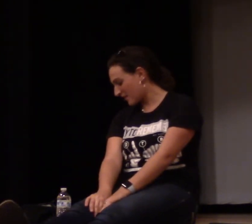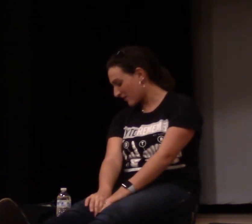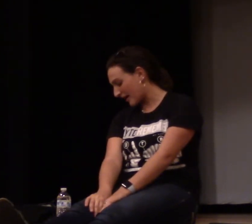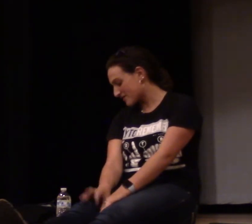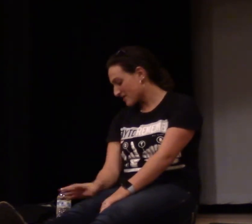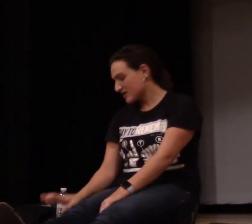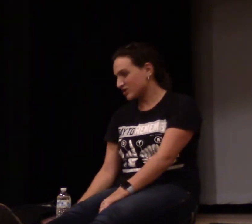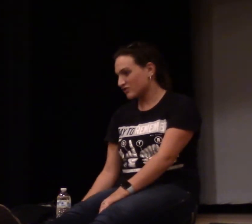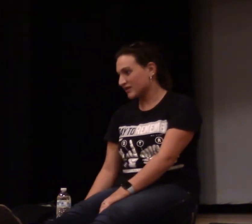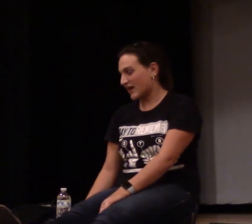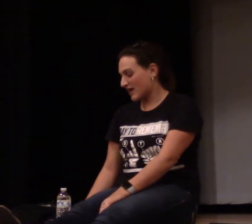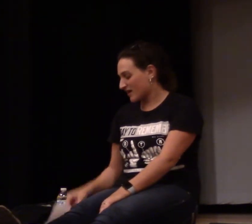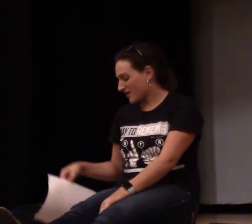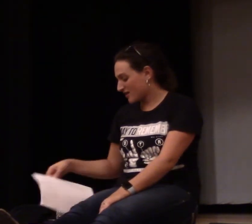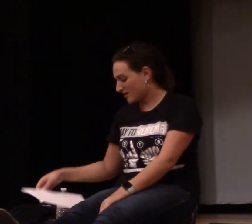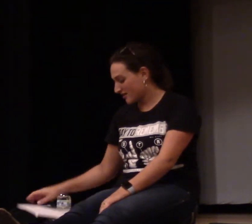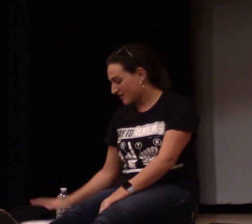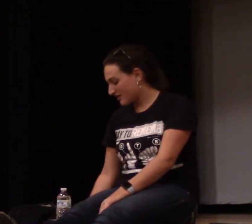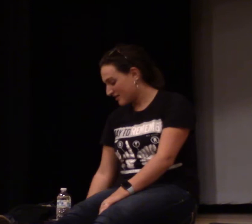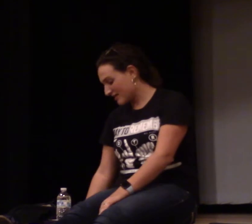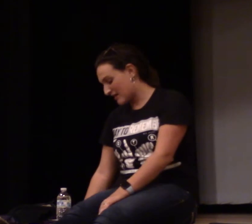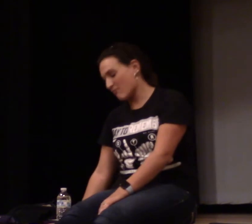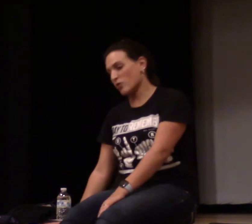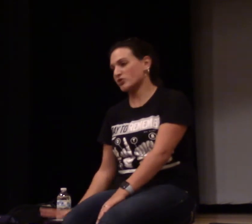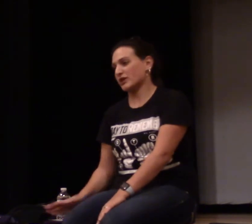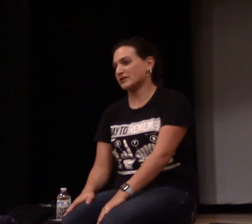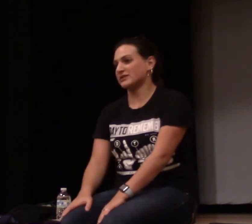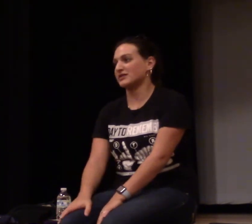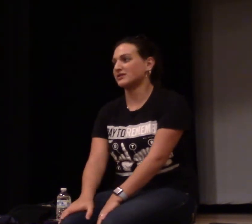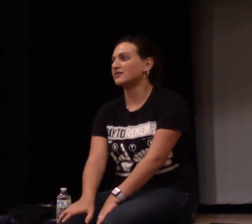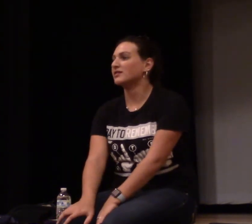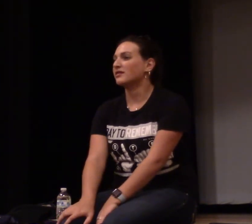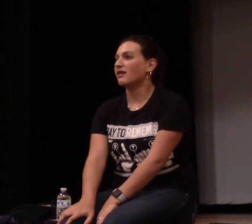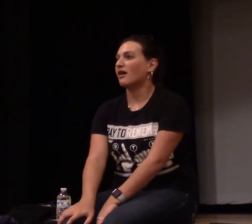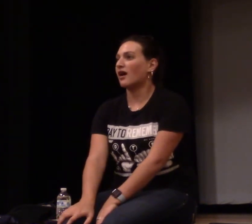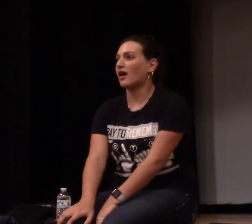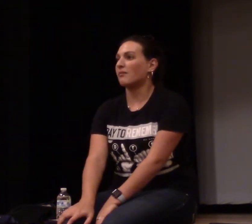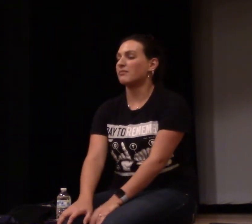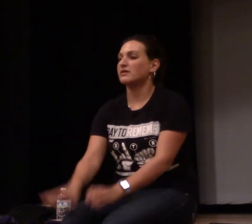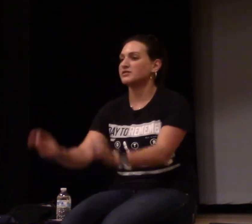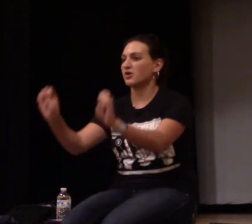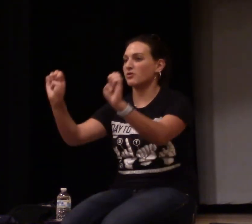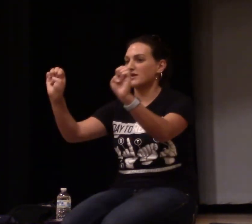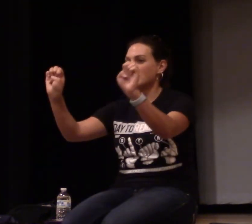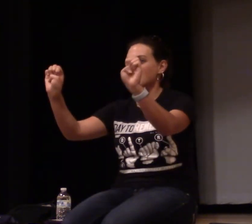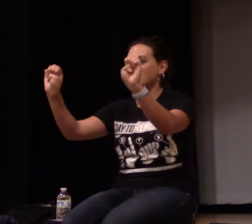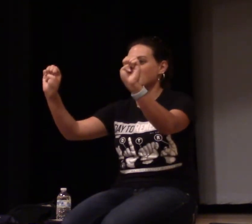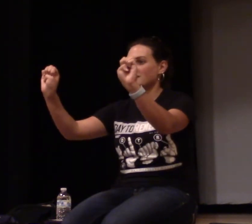Okay, so today, emotions. So E,